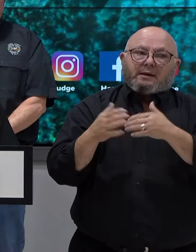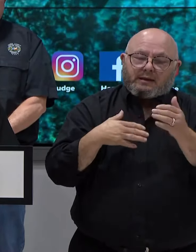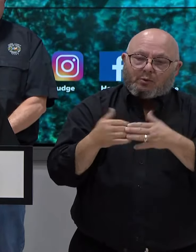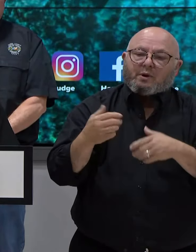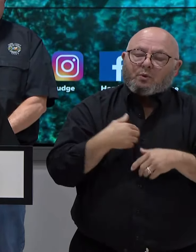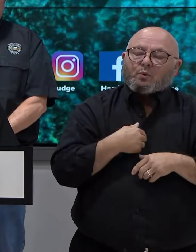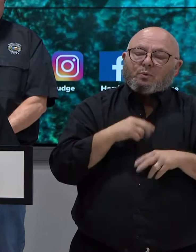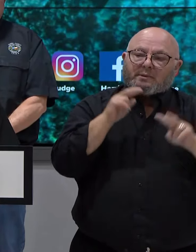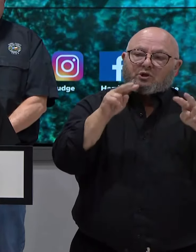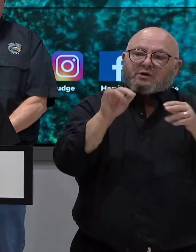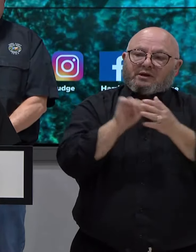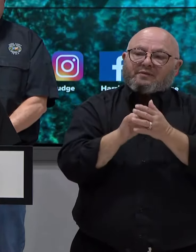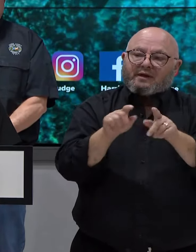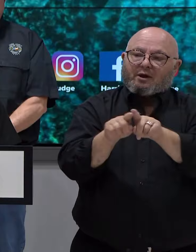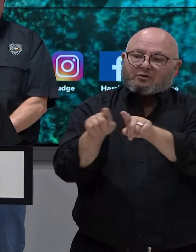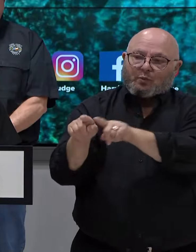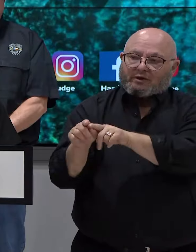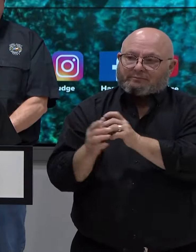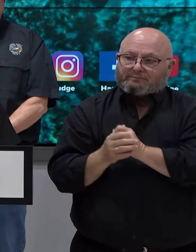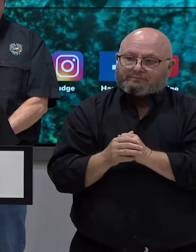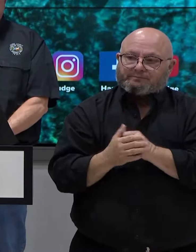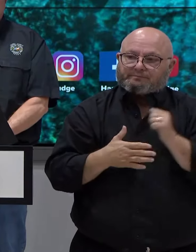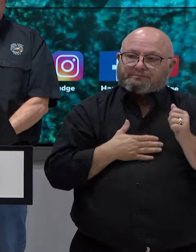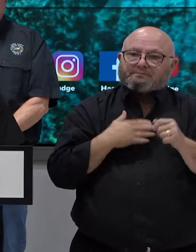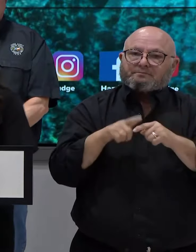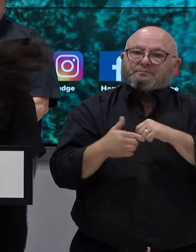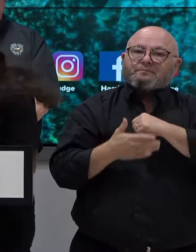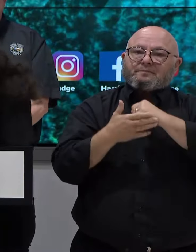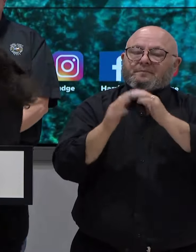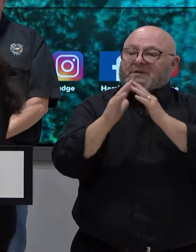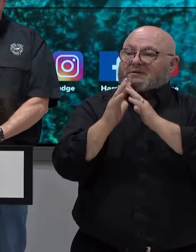certainly be looking at that though, and happy to help out the city.